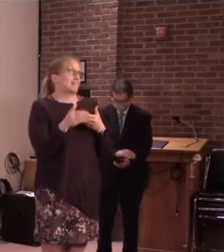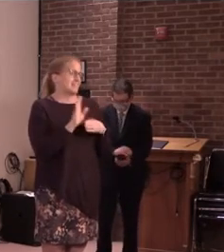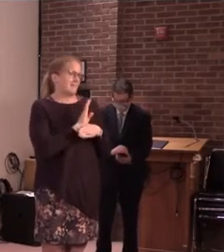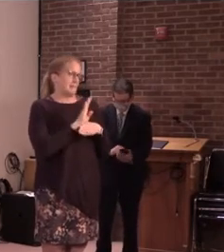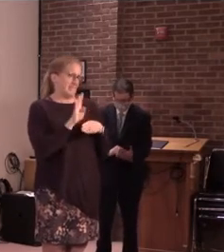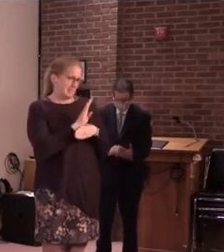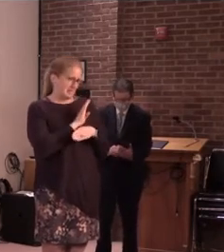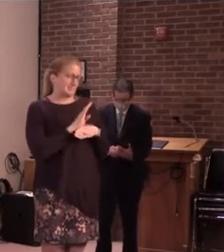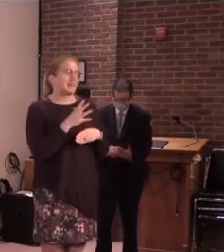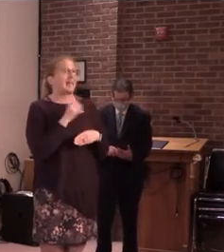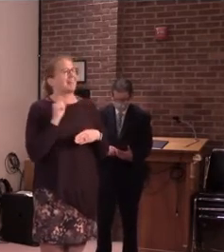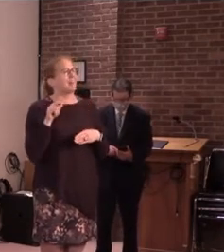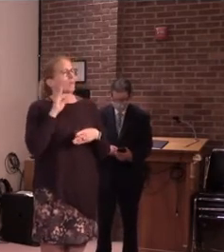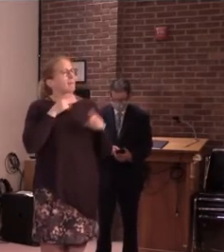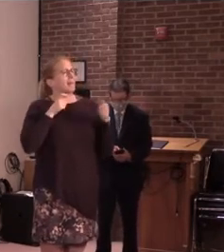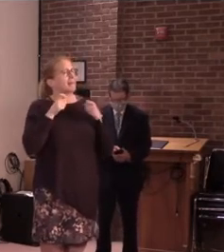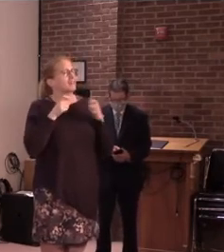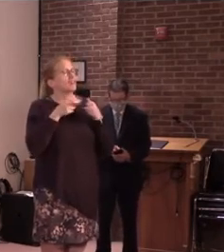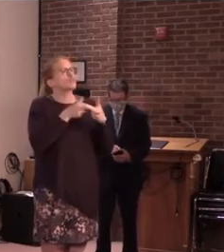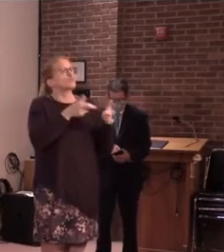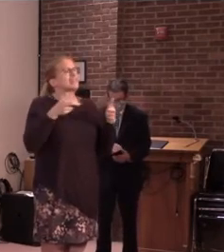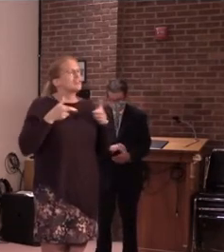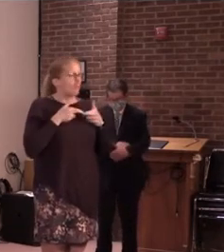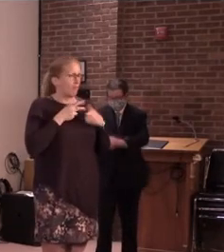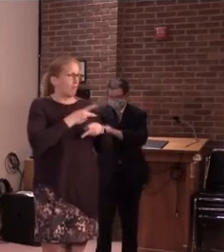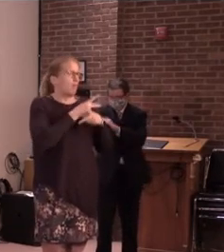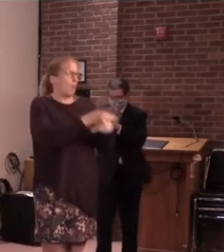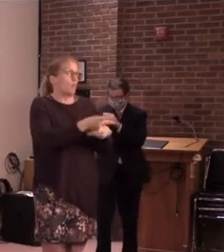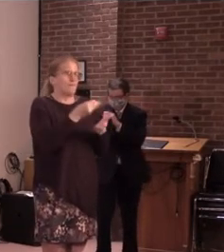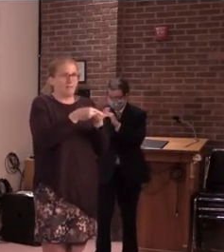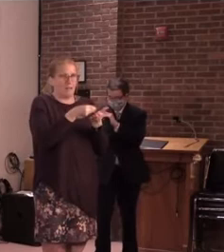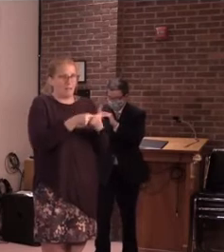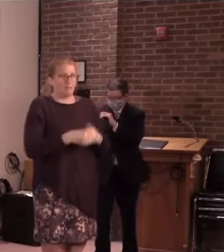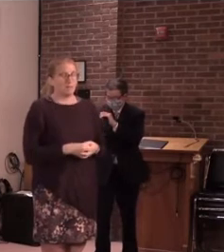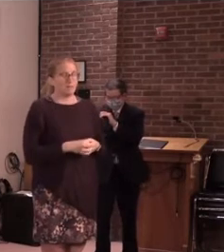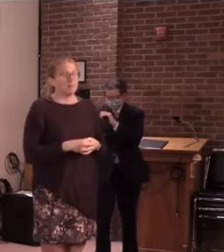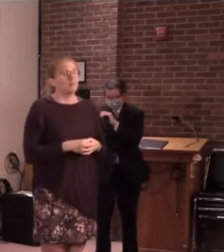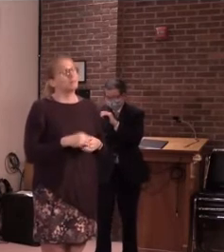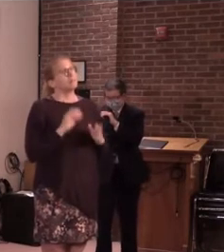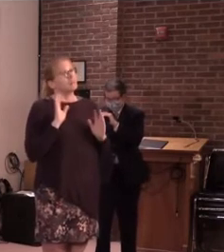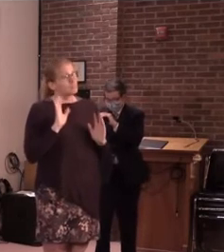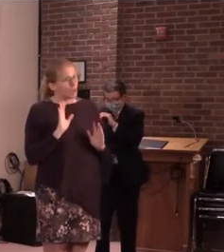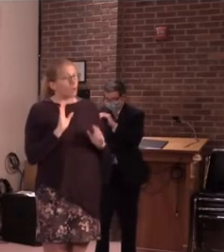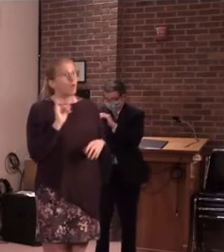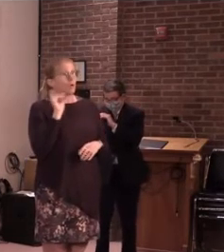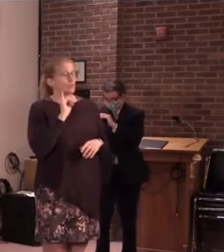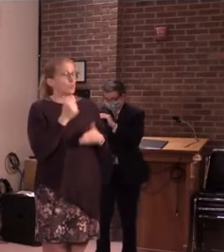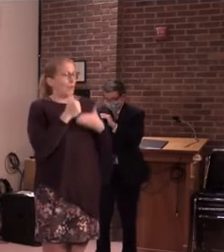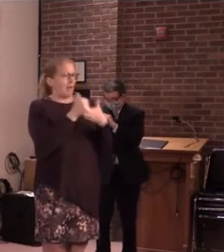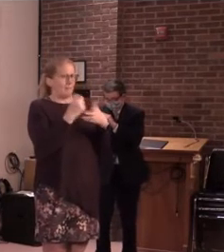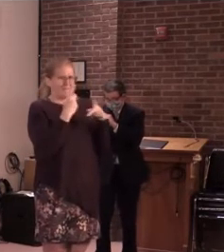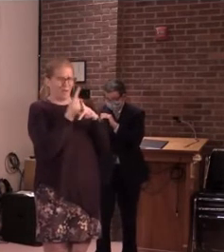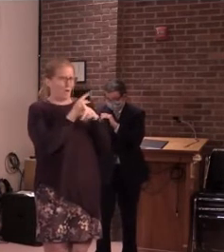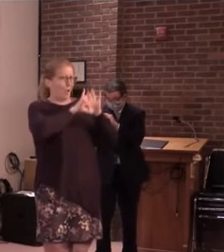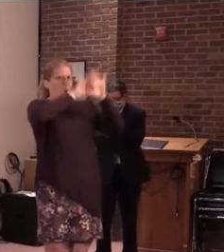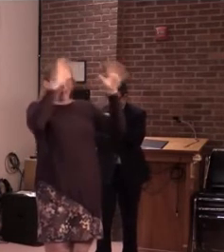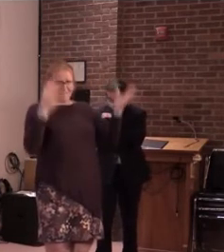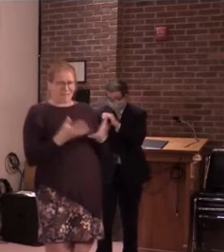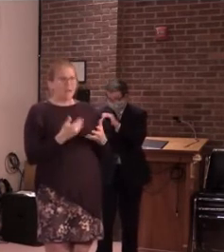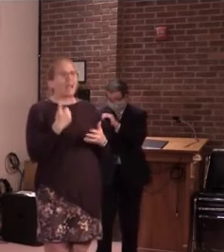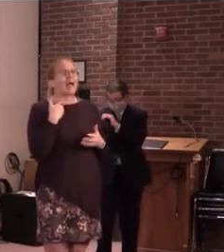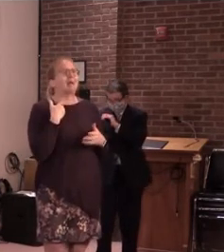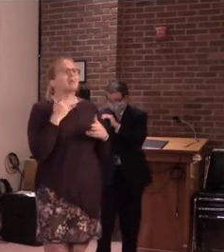regional revolving loan funds. Now, to navigate through all of this, we do have our regional networks of